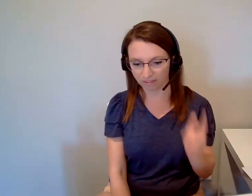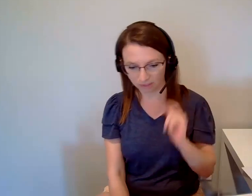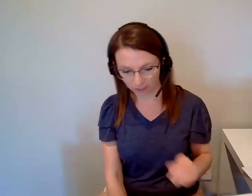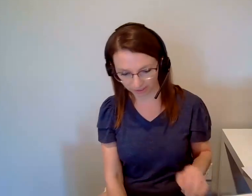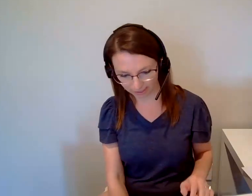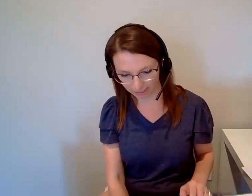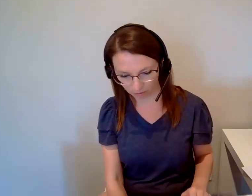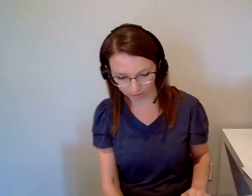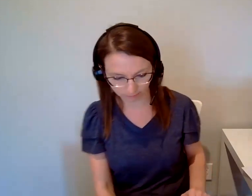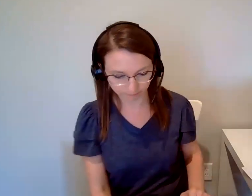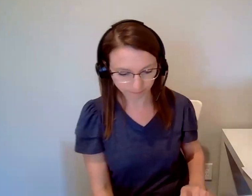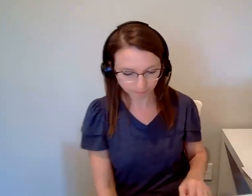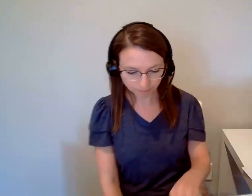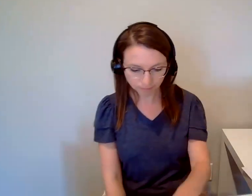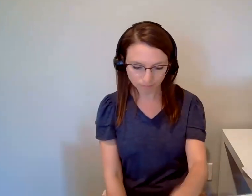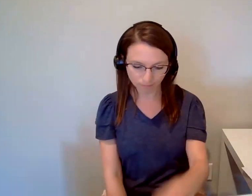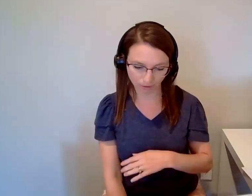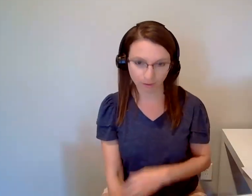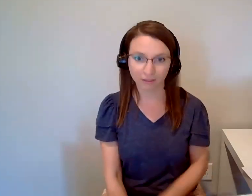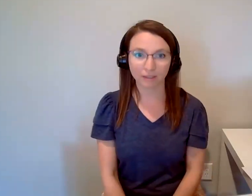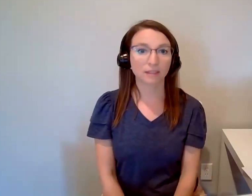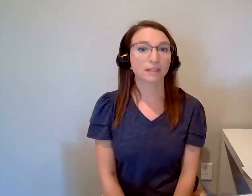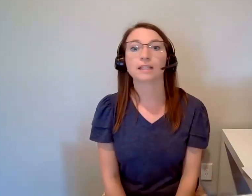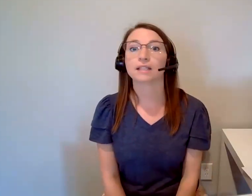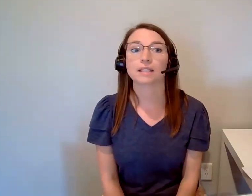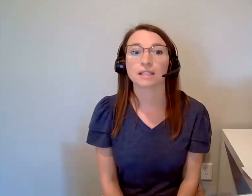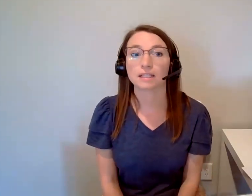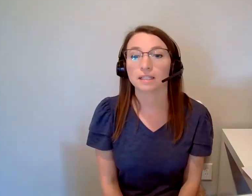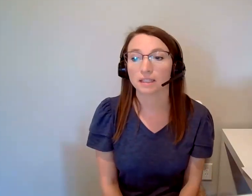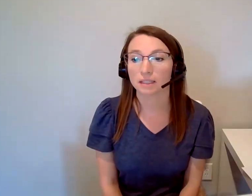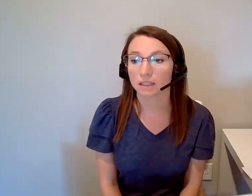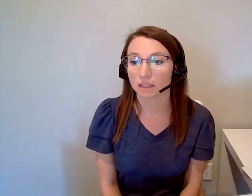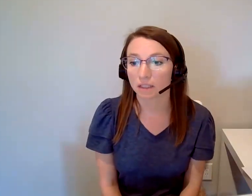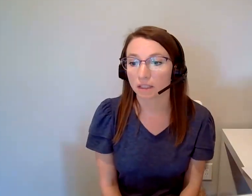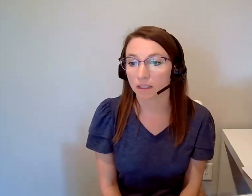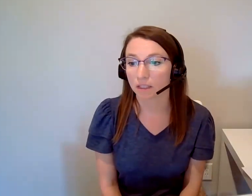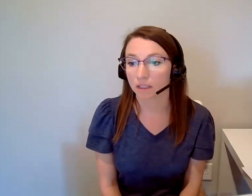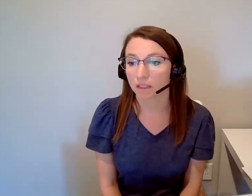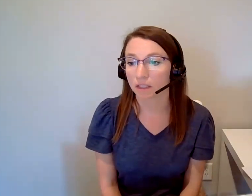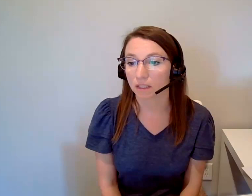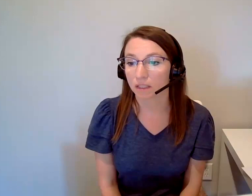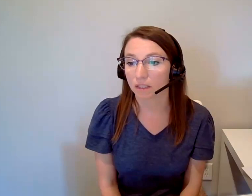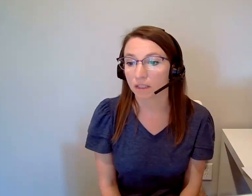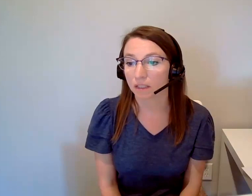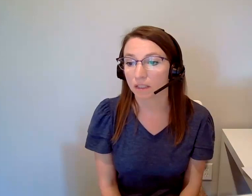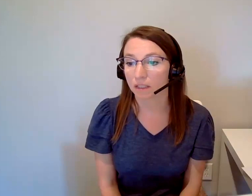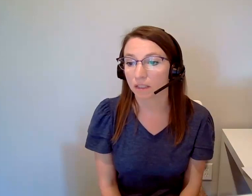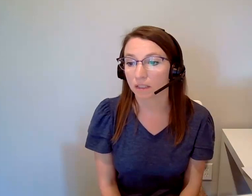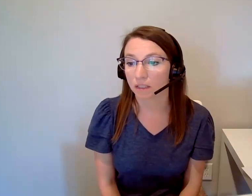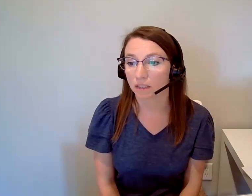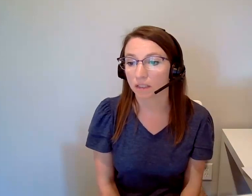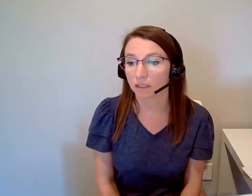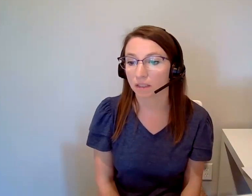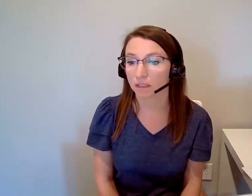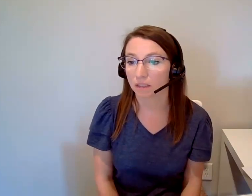definitely check that out. Virginia, someone has asked, is your dominant hand always like the hand you used to write